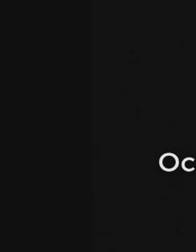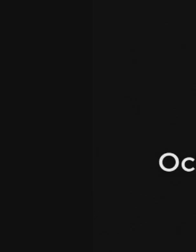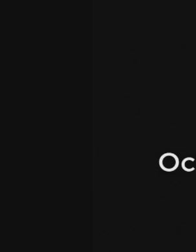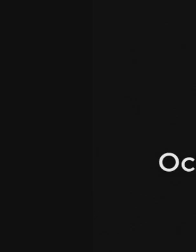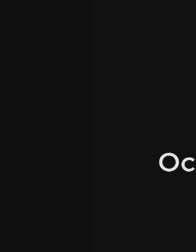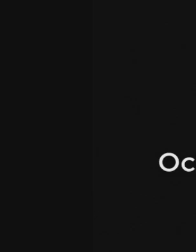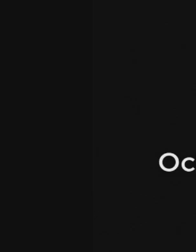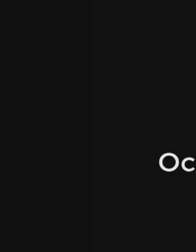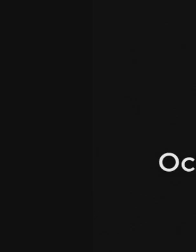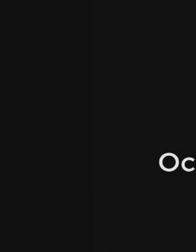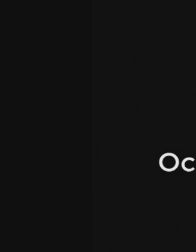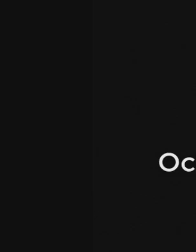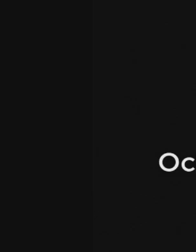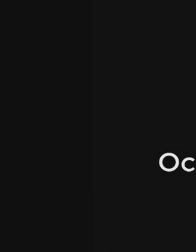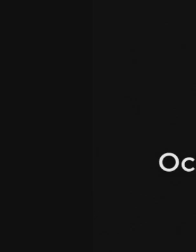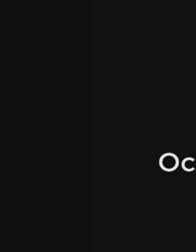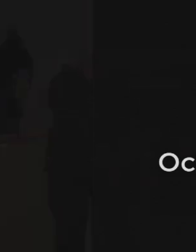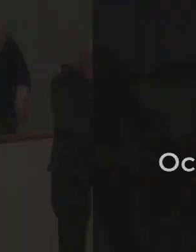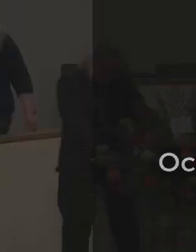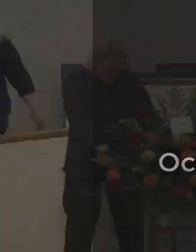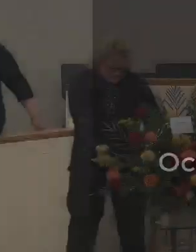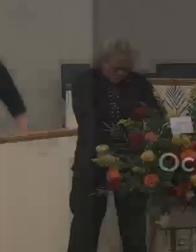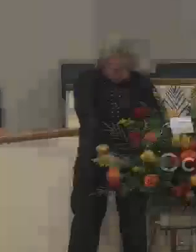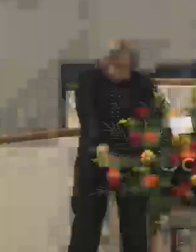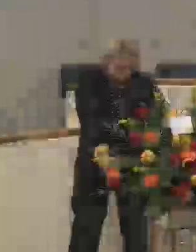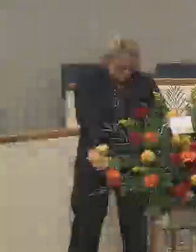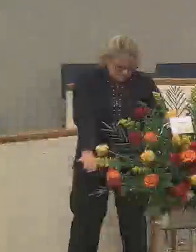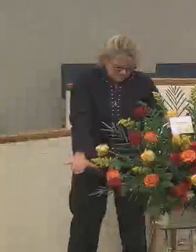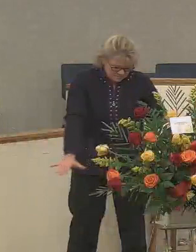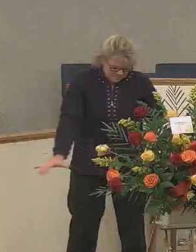eternal hell.